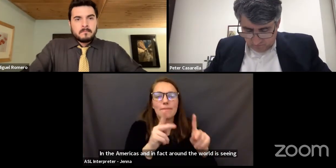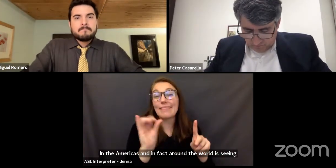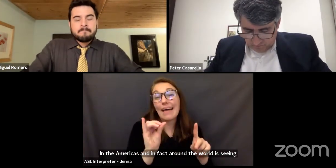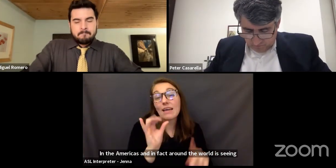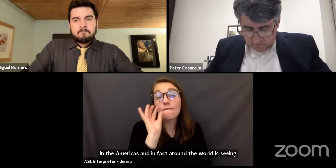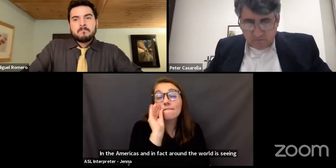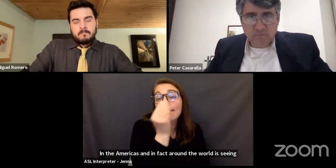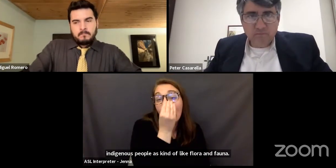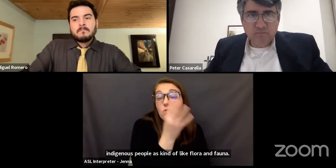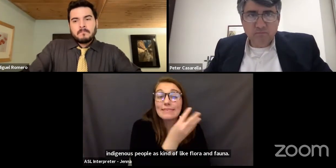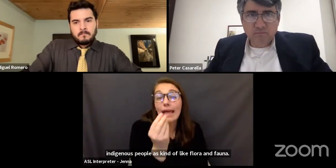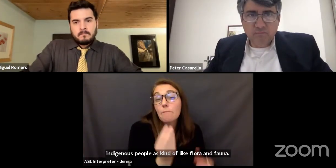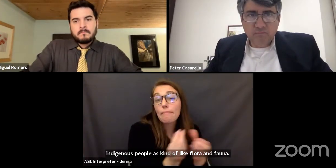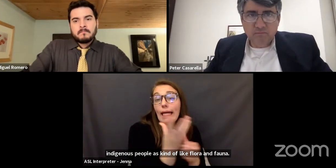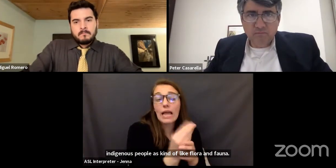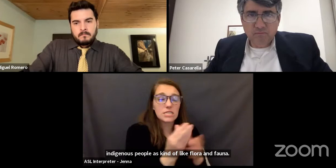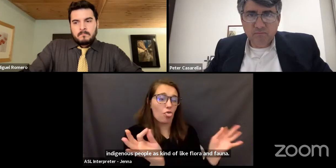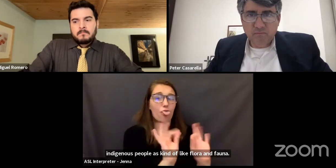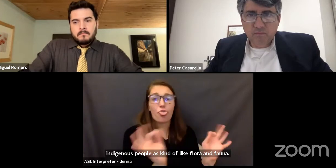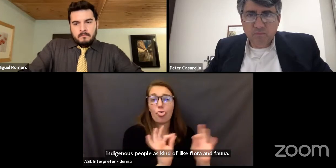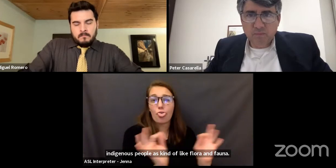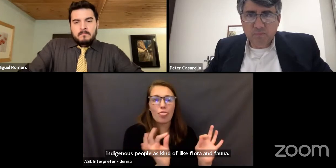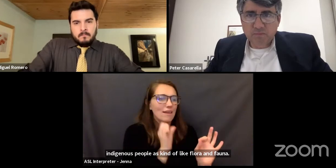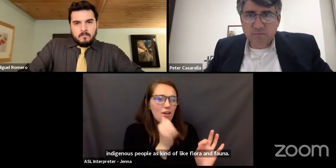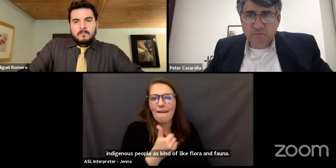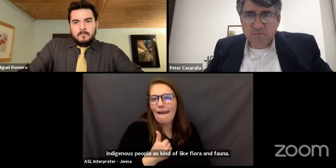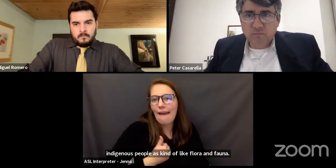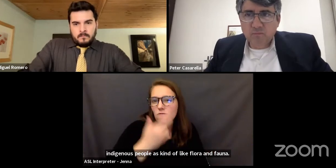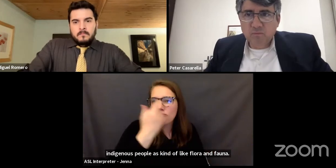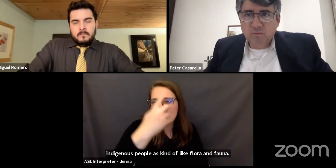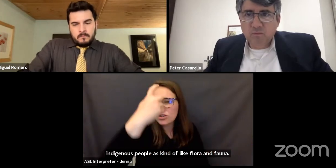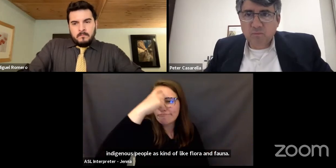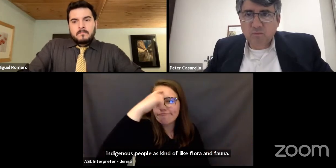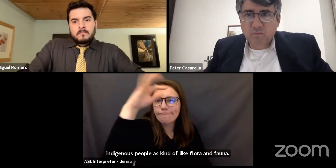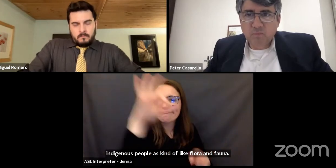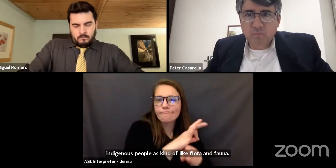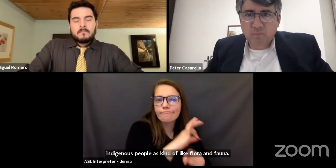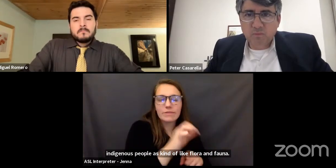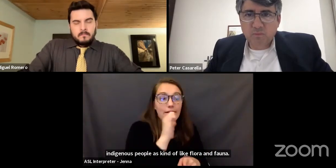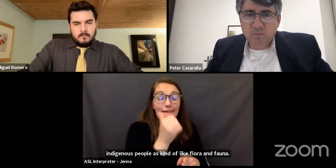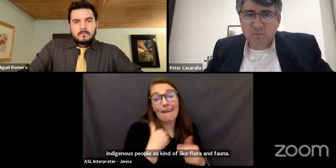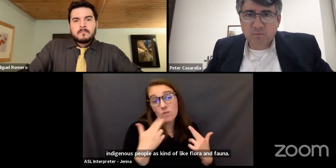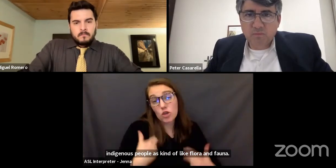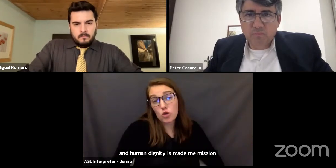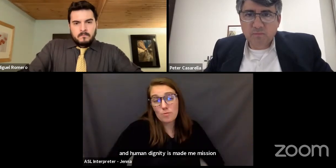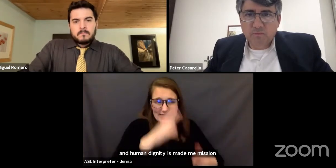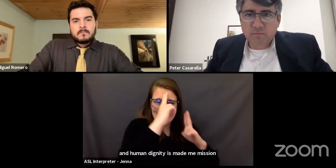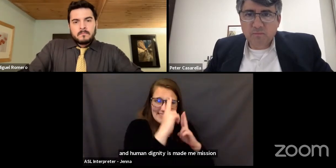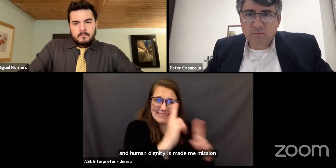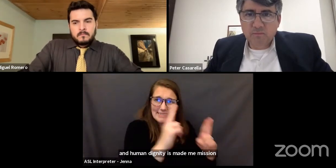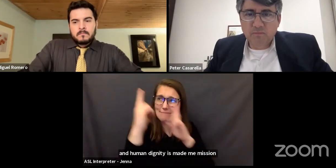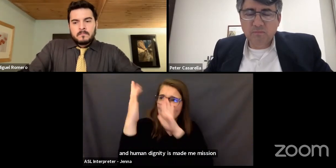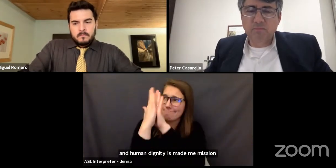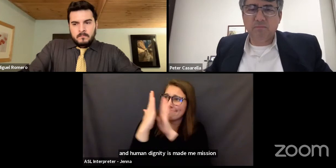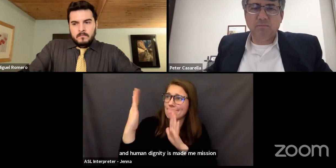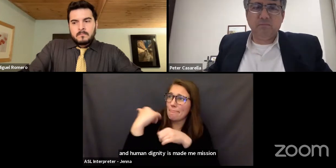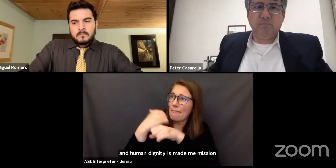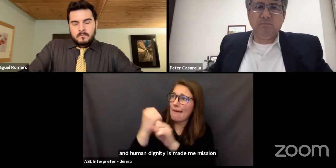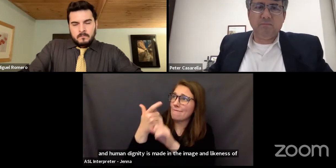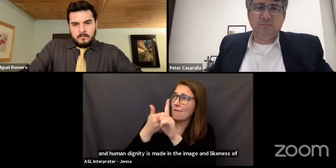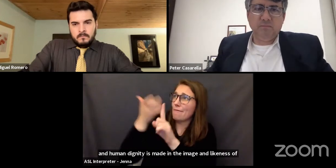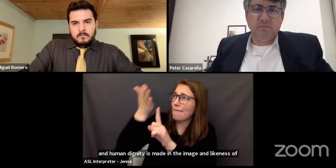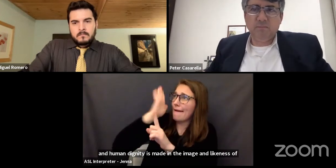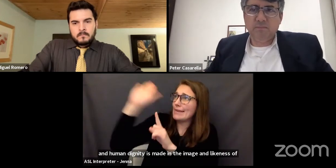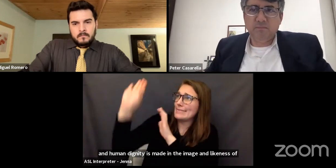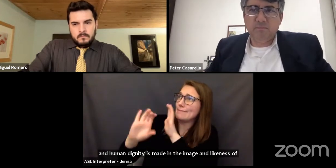fauna, right? Mm-hmm. And not having rationality and human dignity as made in the image and likeness of God. And what I